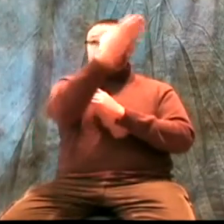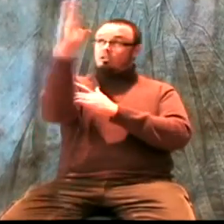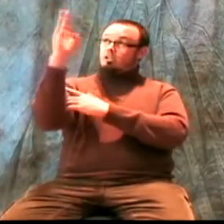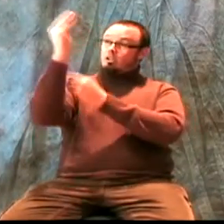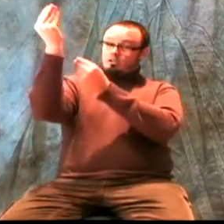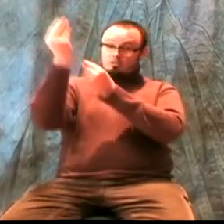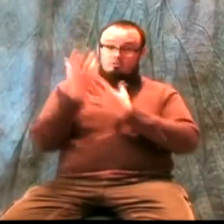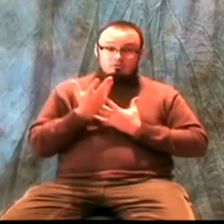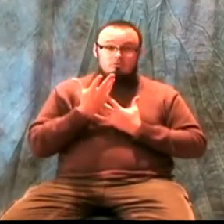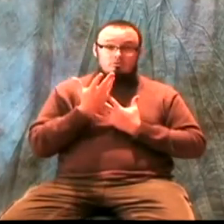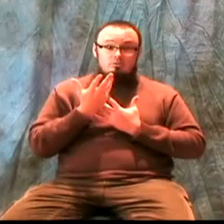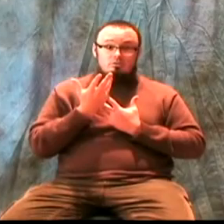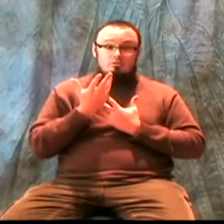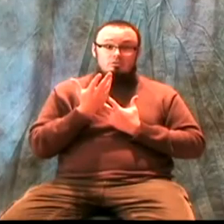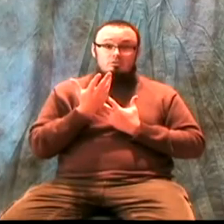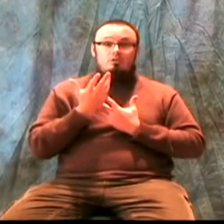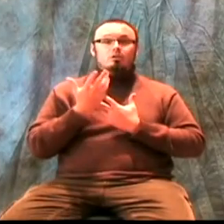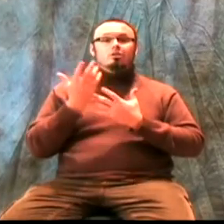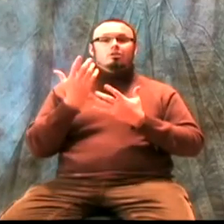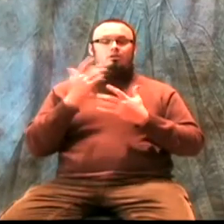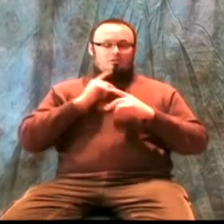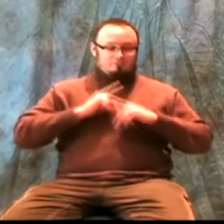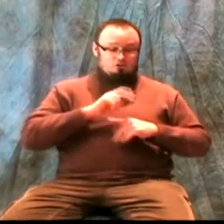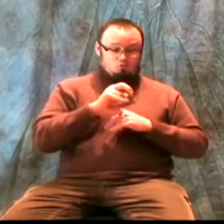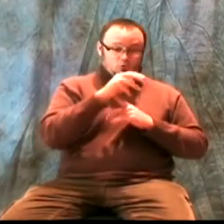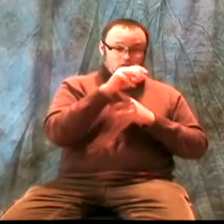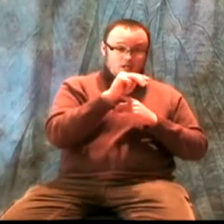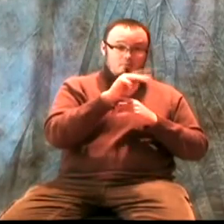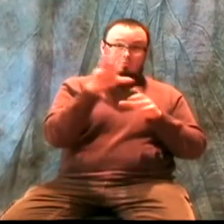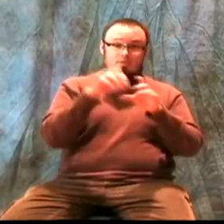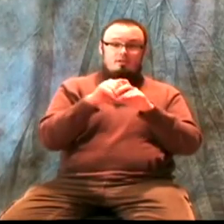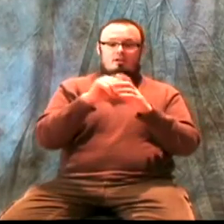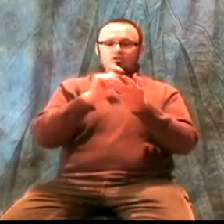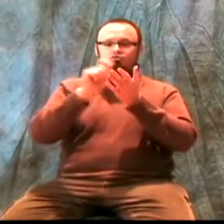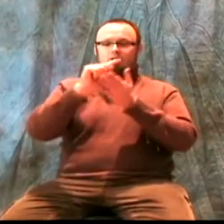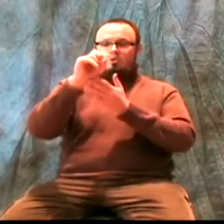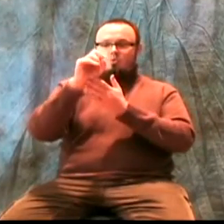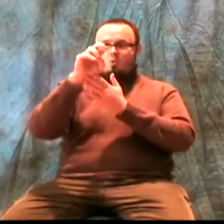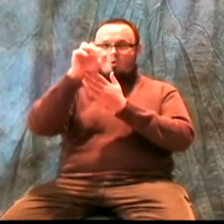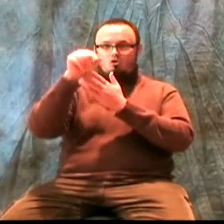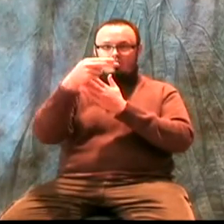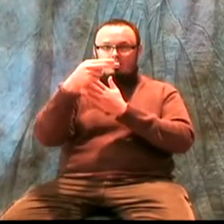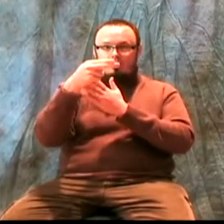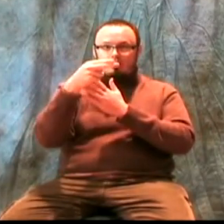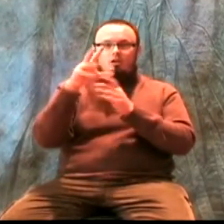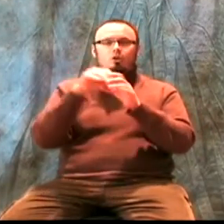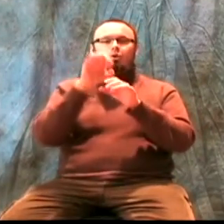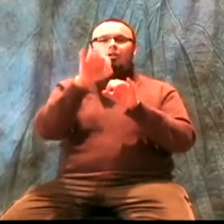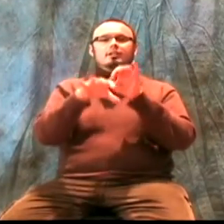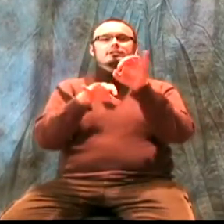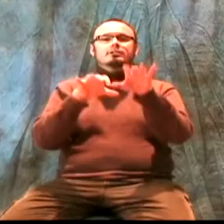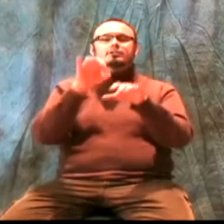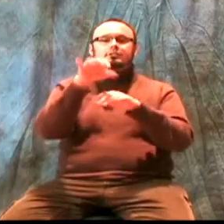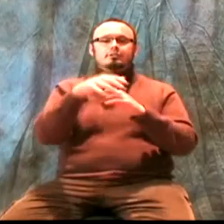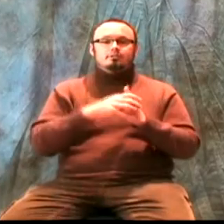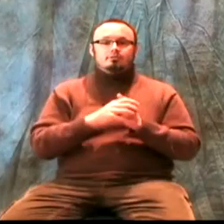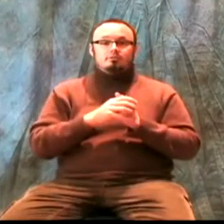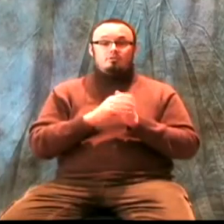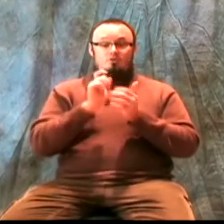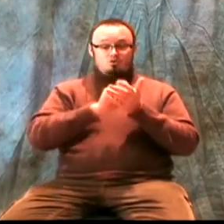hints and clues in the physical realm and in the written Torah. The Hebrew language is the foundation of the Torah, and